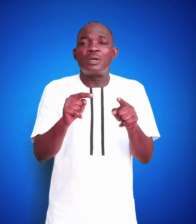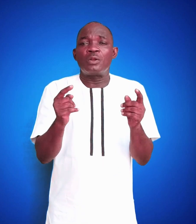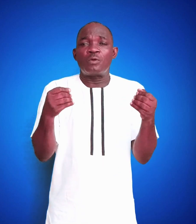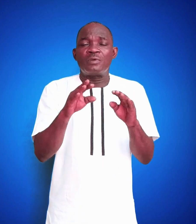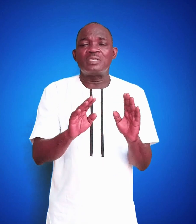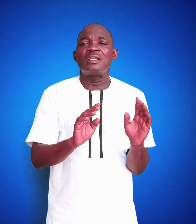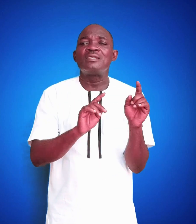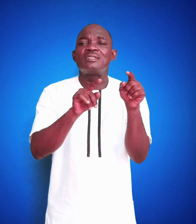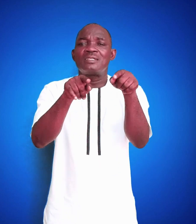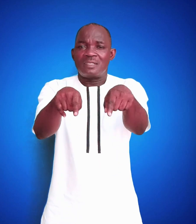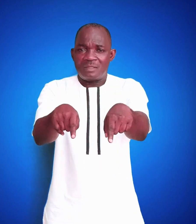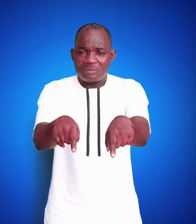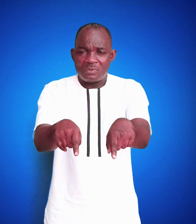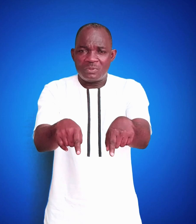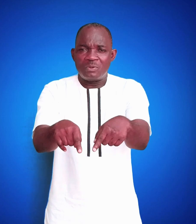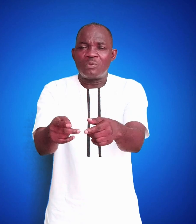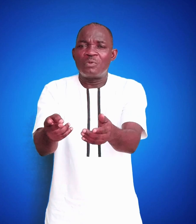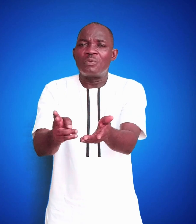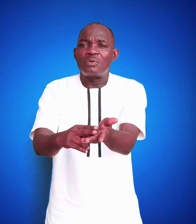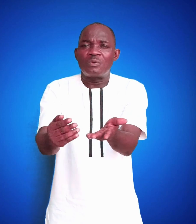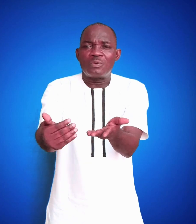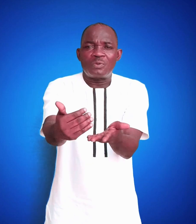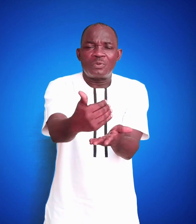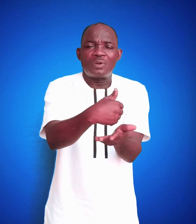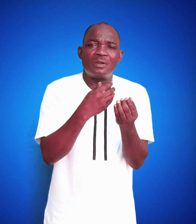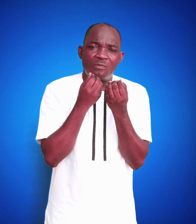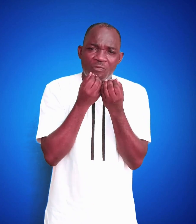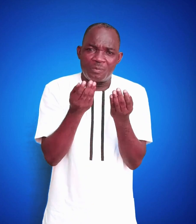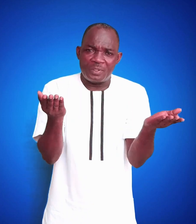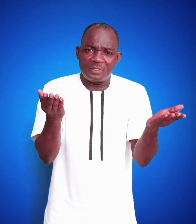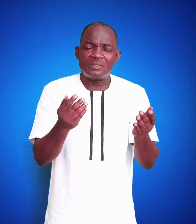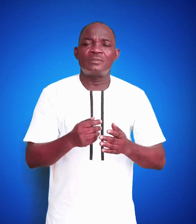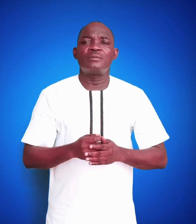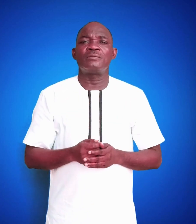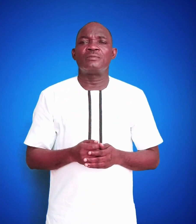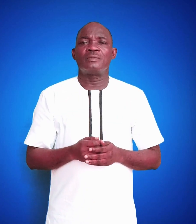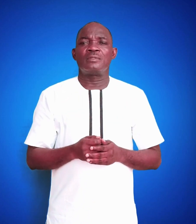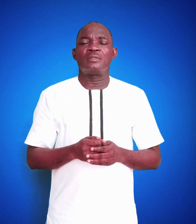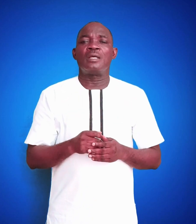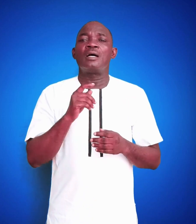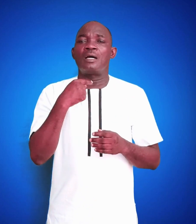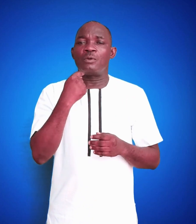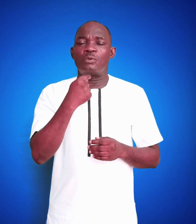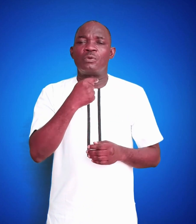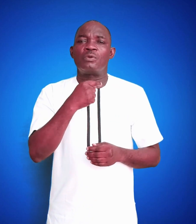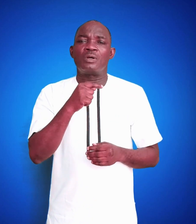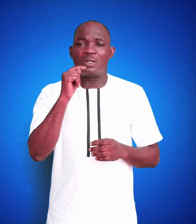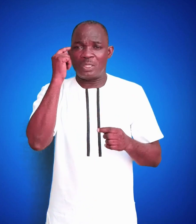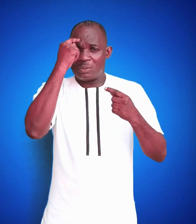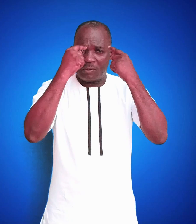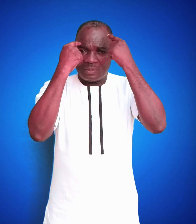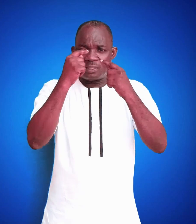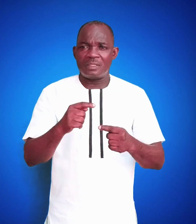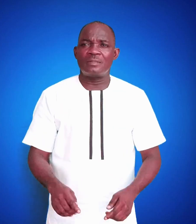the officers came to collect the information are